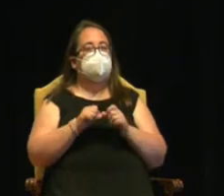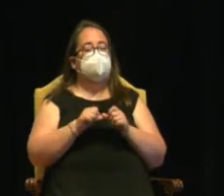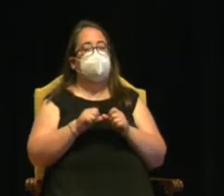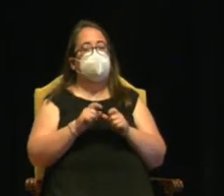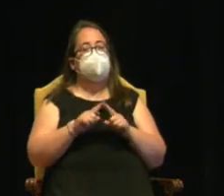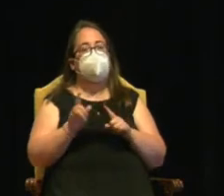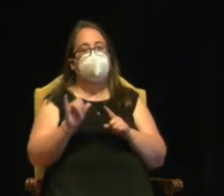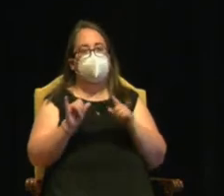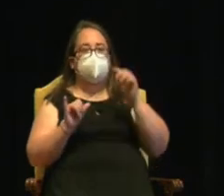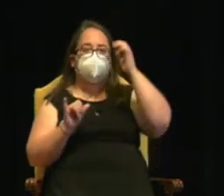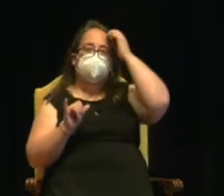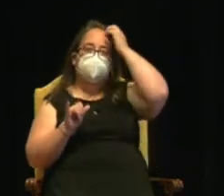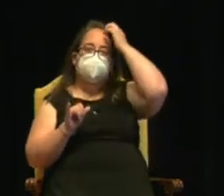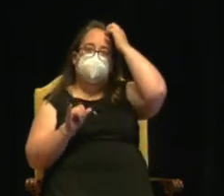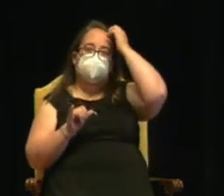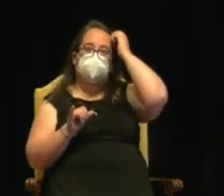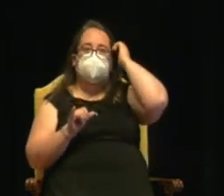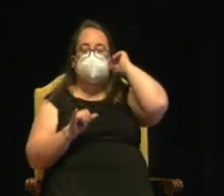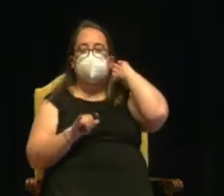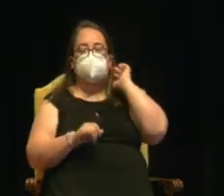also,